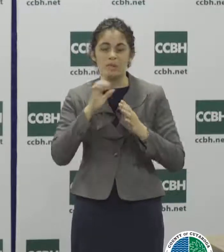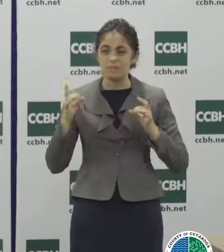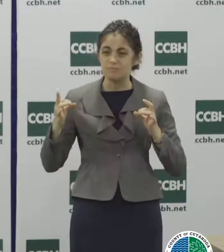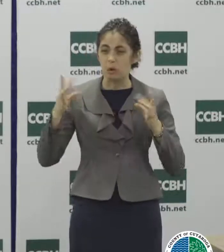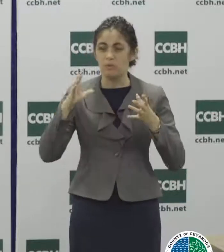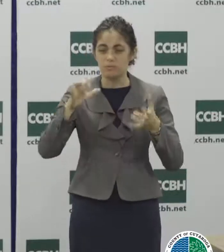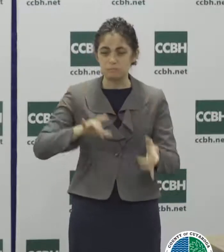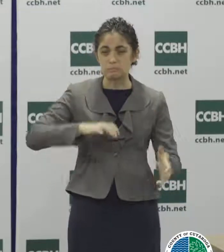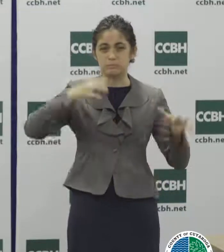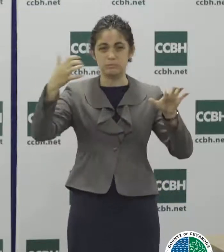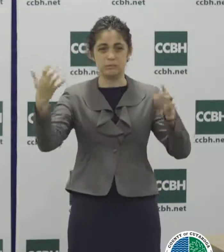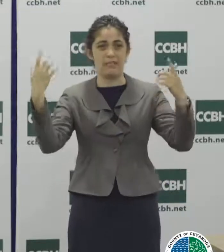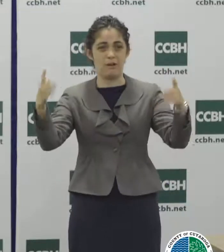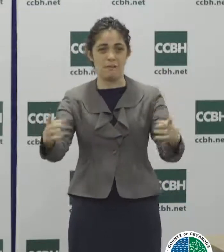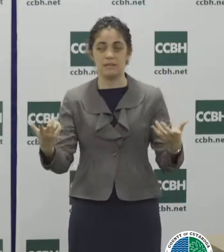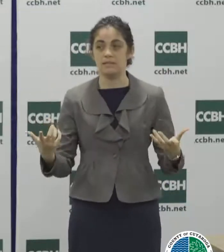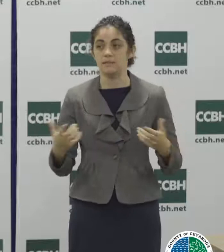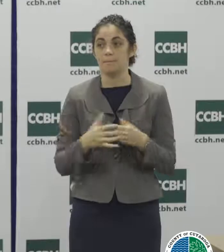terrible disaster.